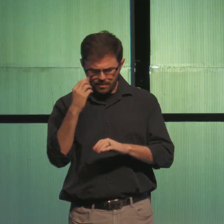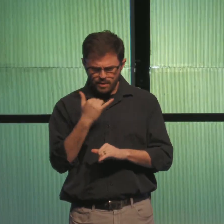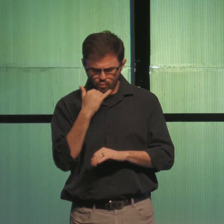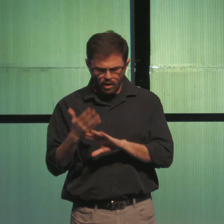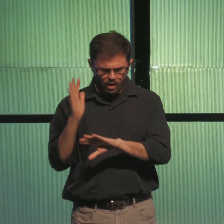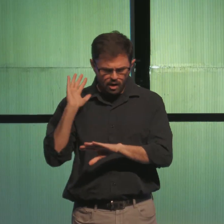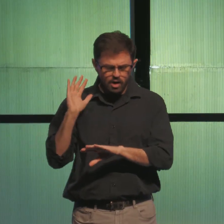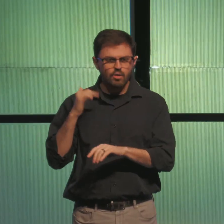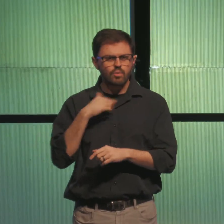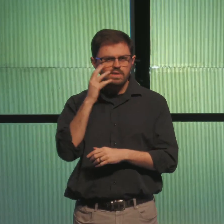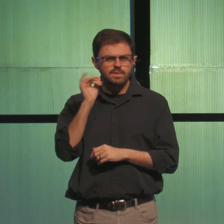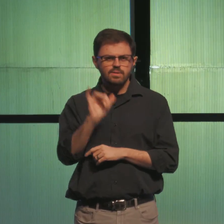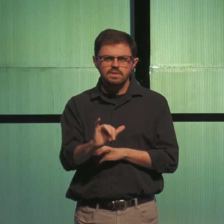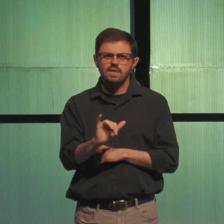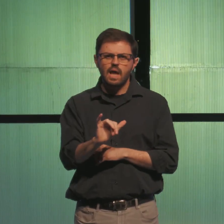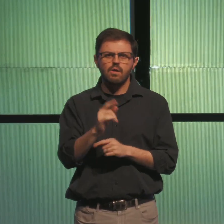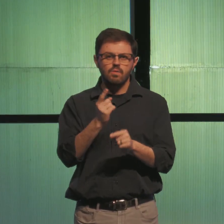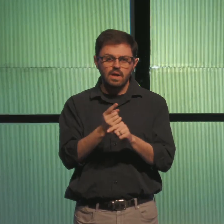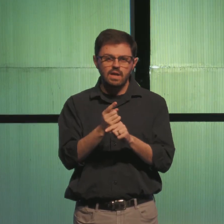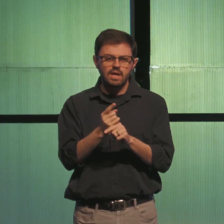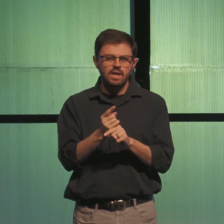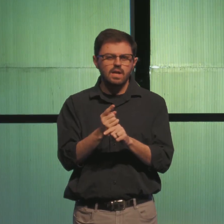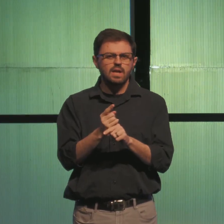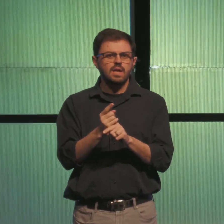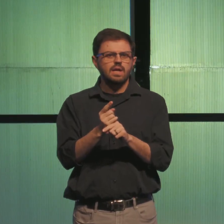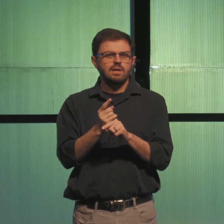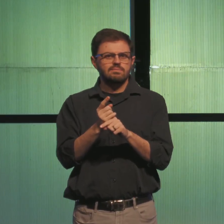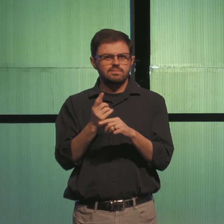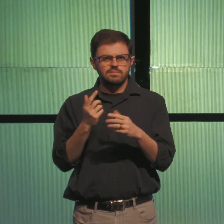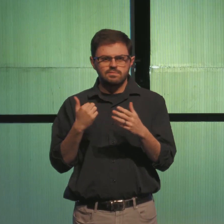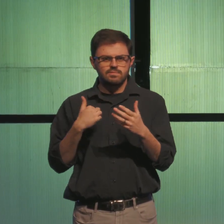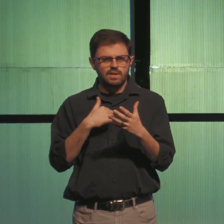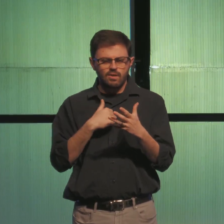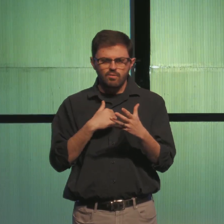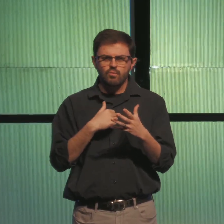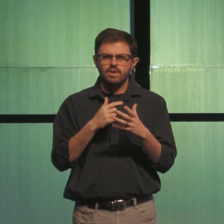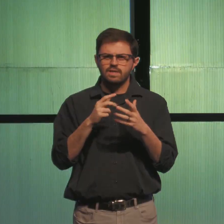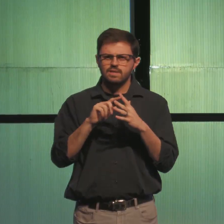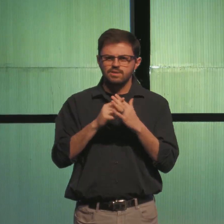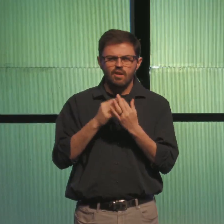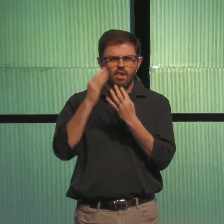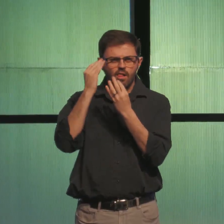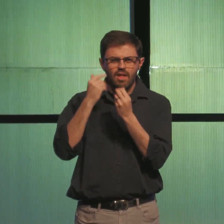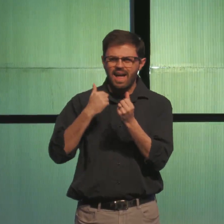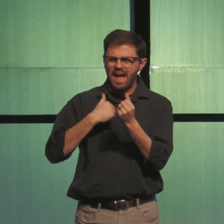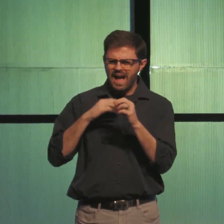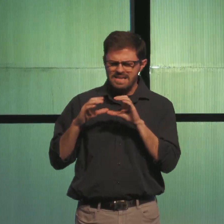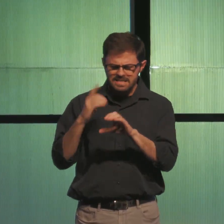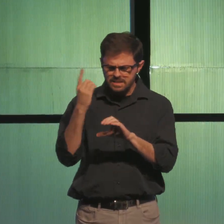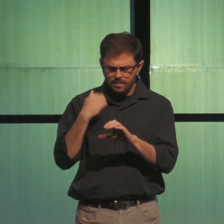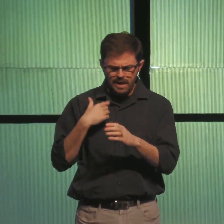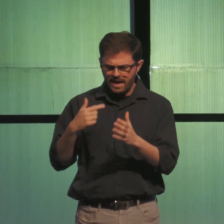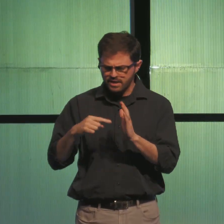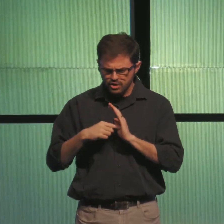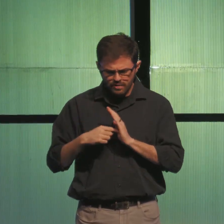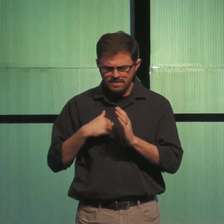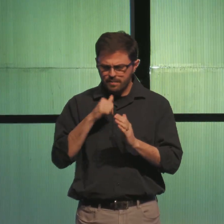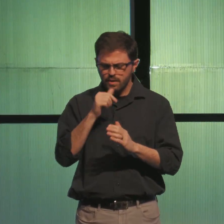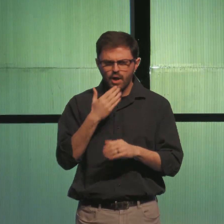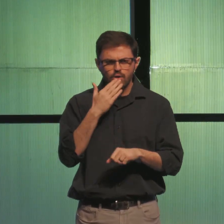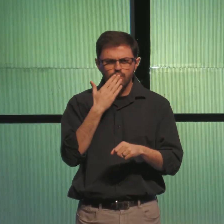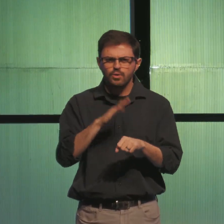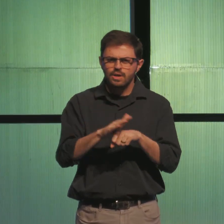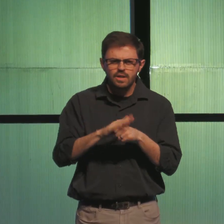We experience that. And so we move into, I did something to deserve this. I'm not good enough. I'm not worthy to be